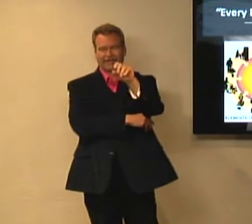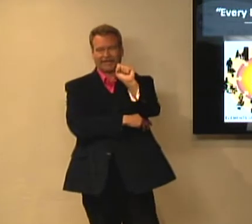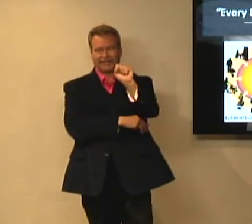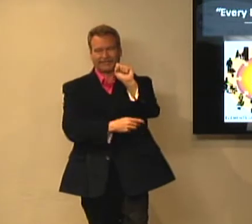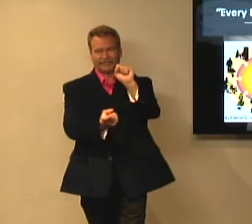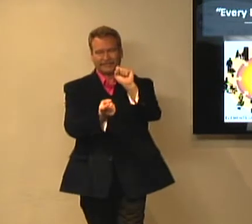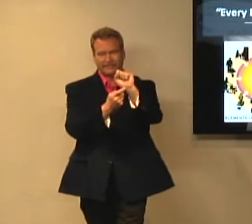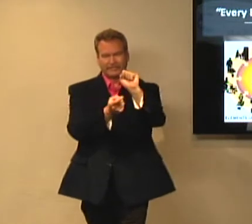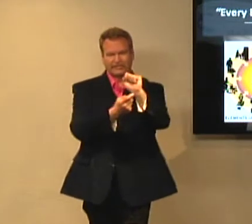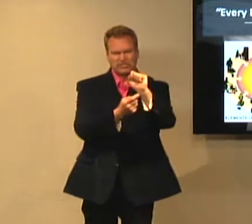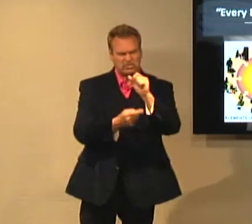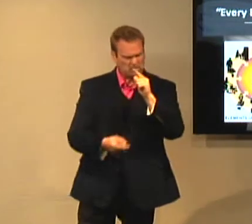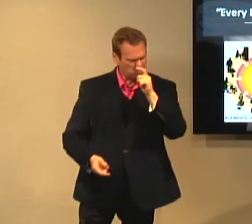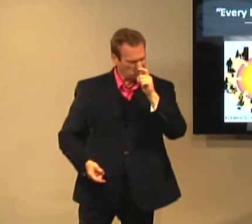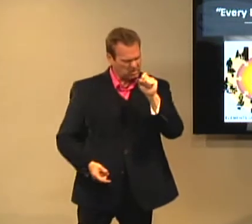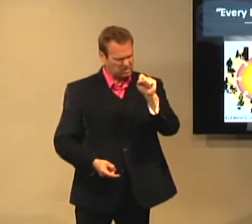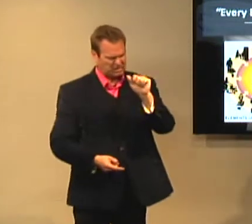The gifts are for the saints.